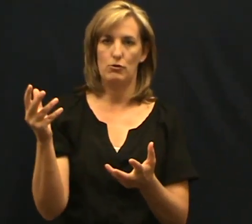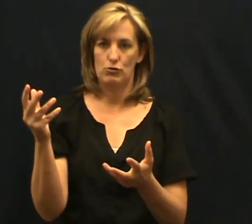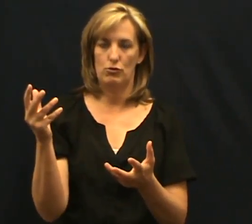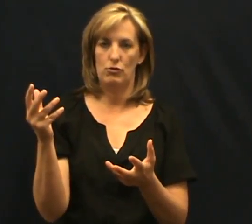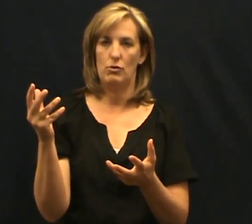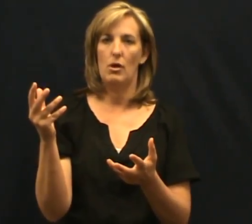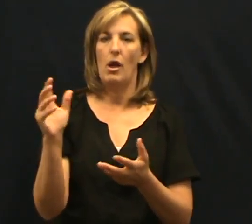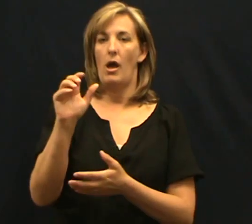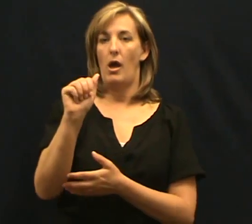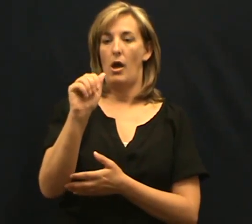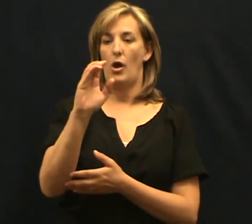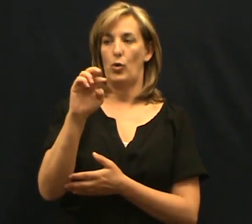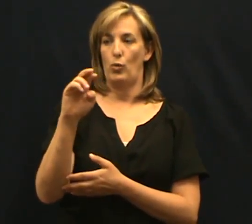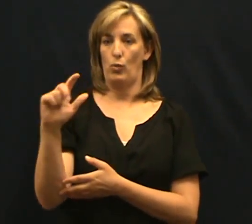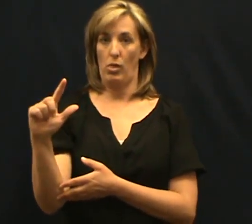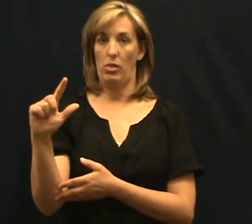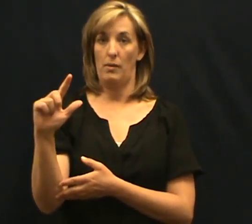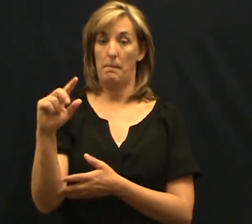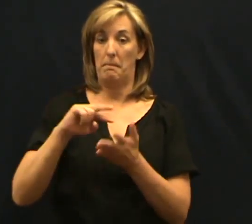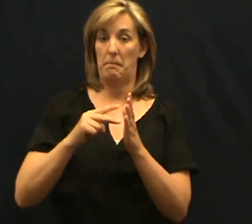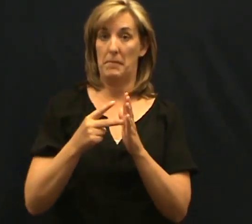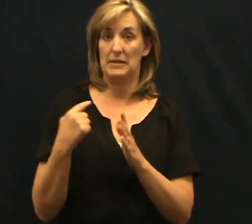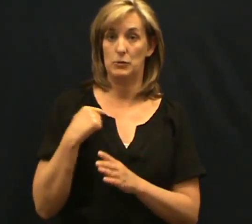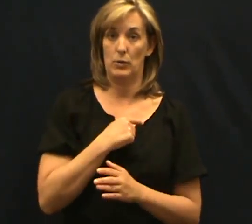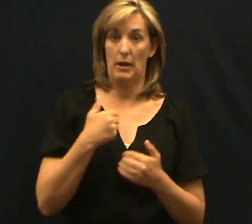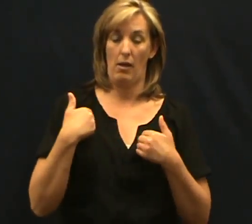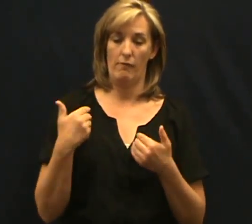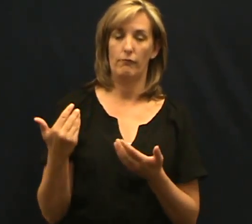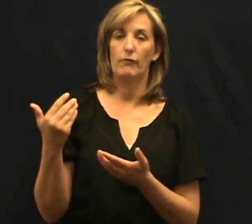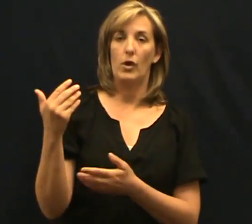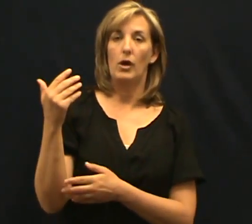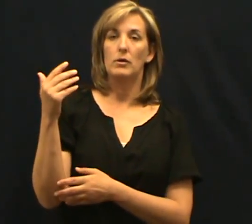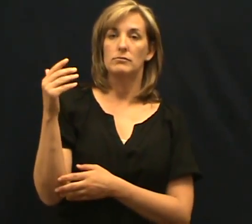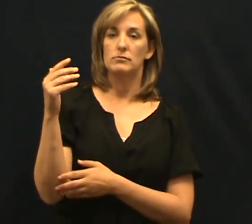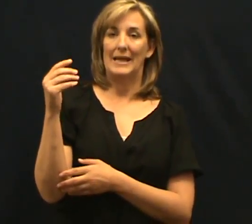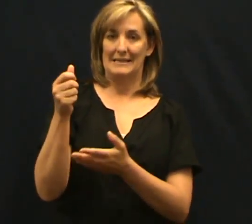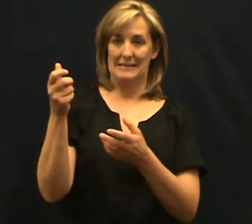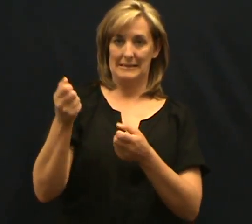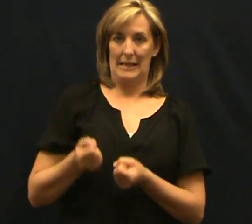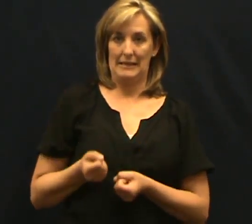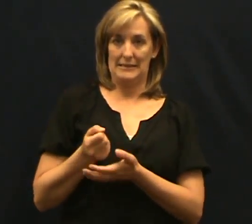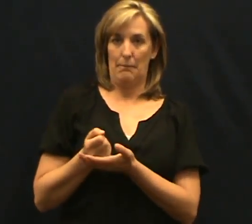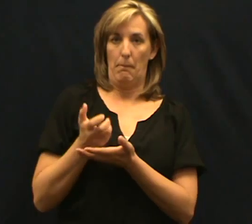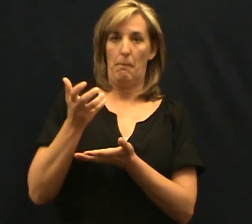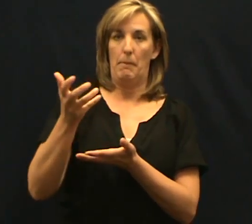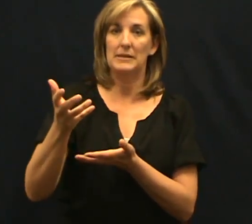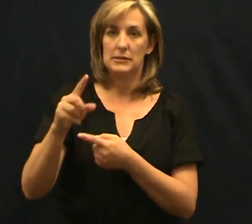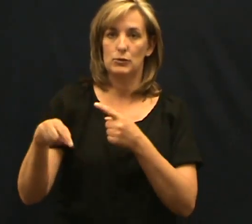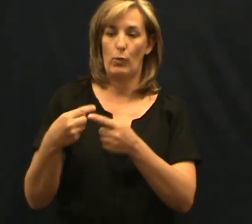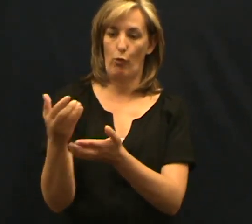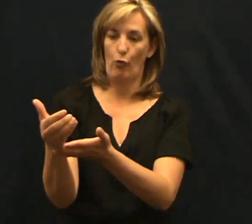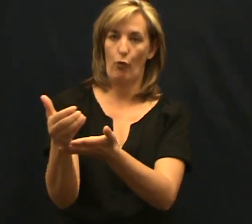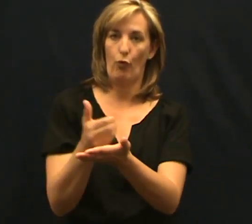when they're earned and expenses when they're incurred. Well, accounting systems are often geared towards keeping track of cash and